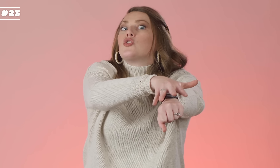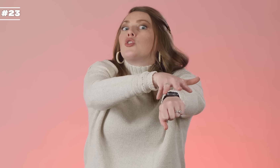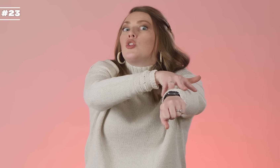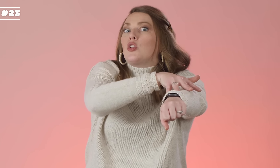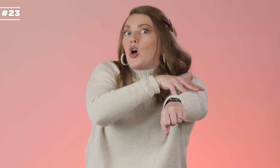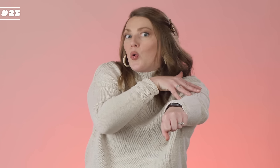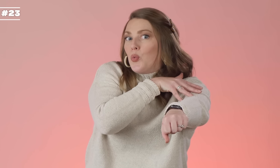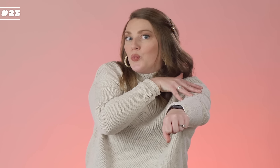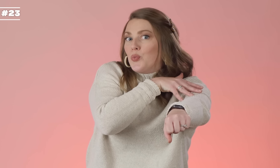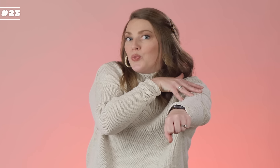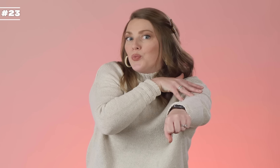Slow.